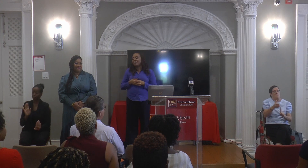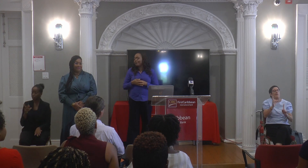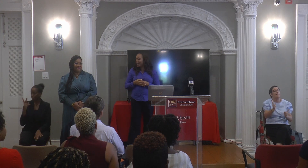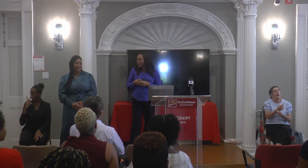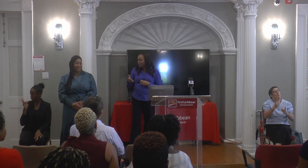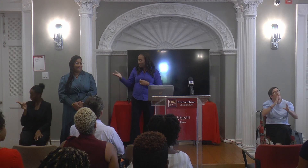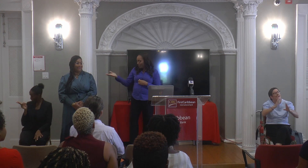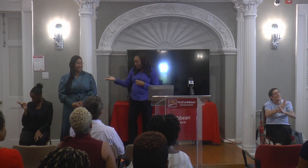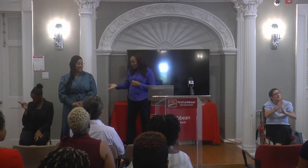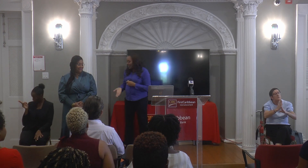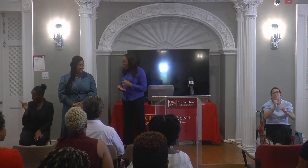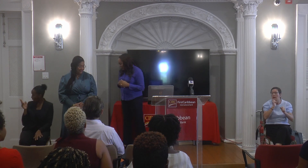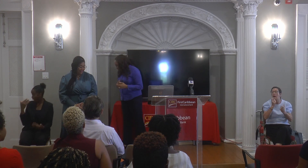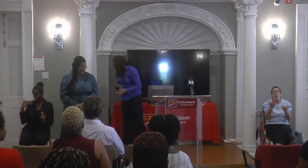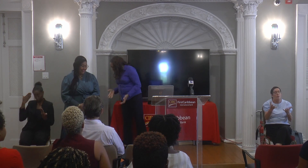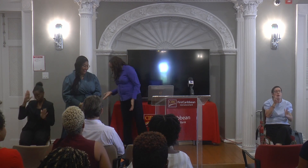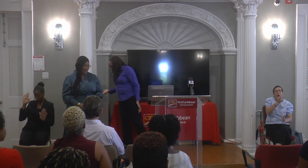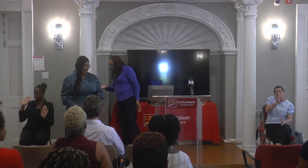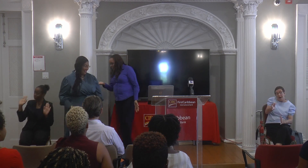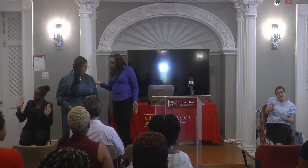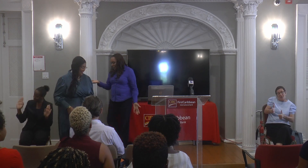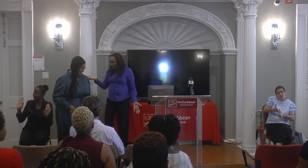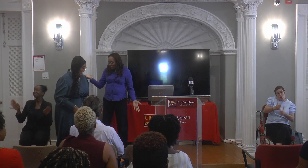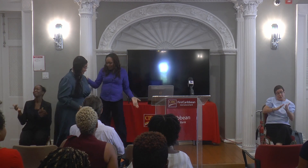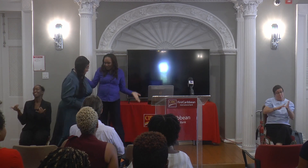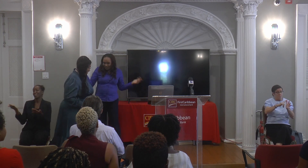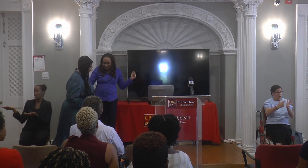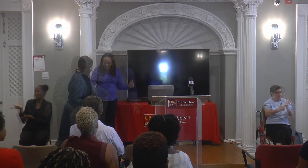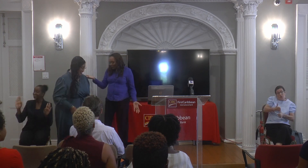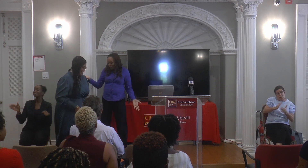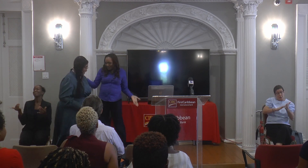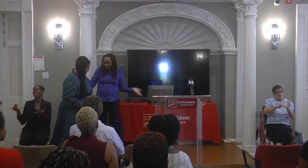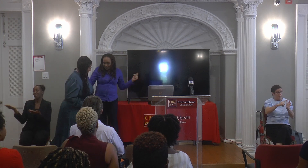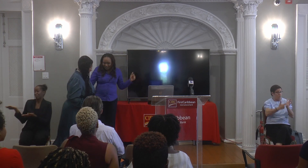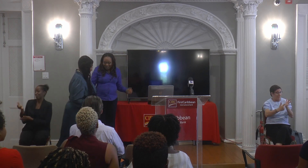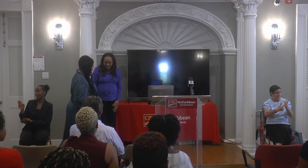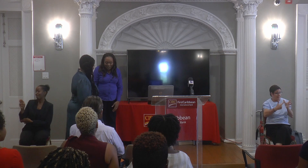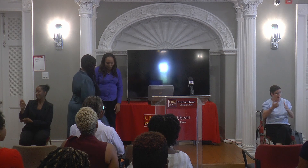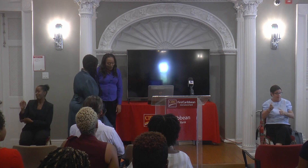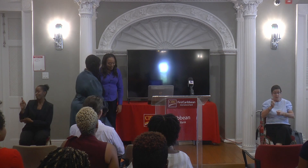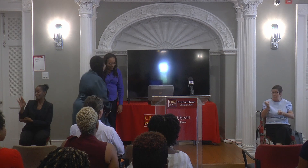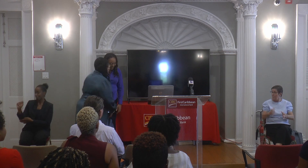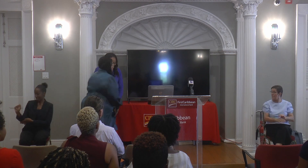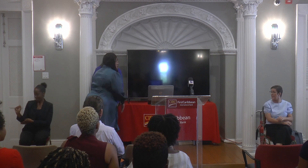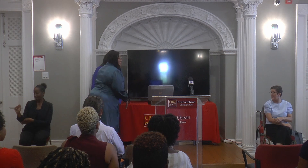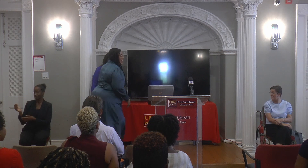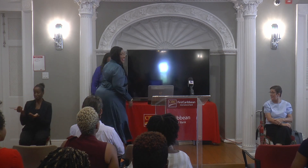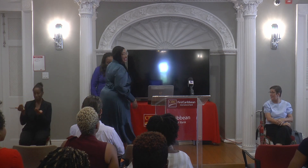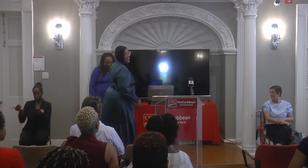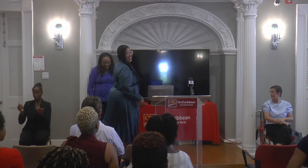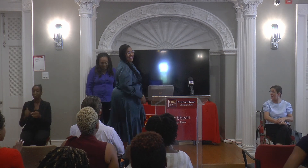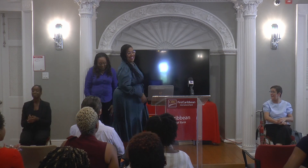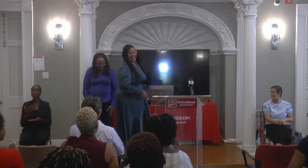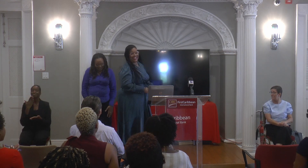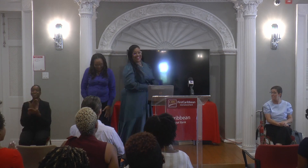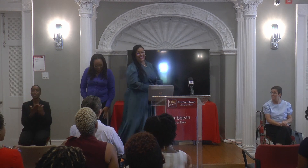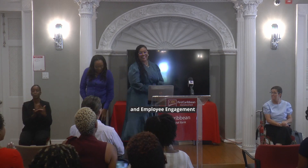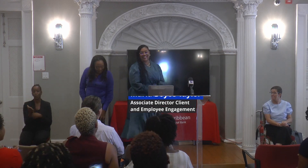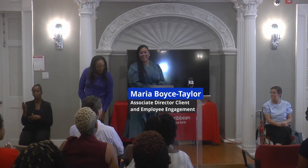into that right now. So I'll just ask Maria to take the floor. Good morning.